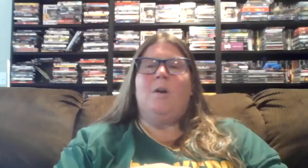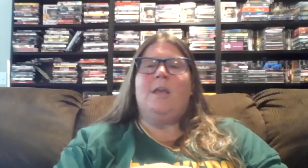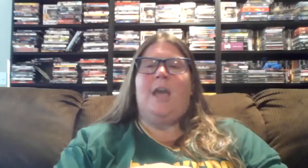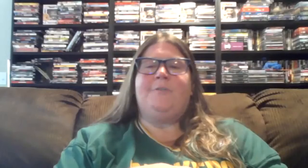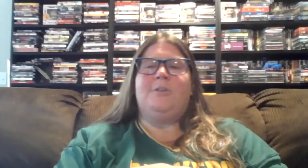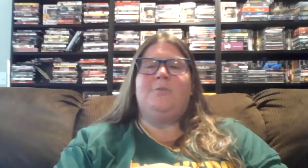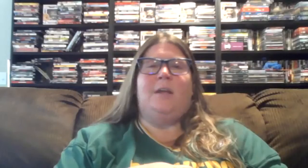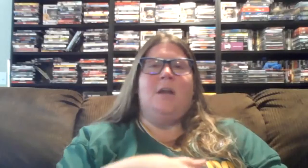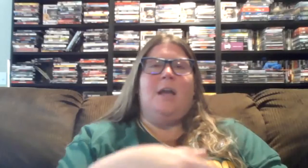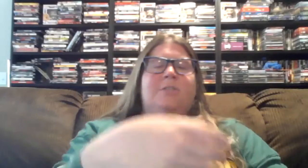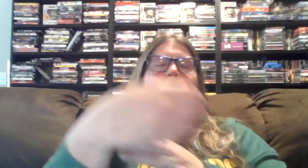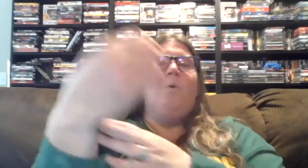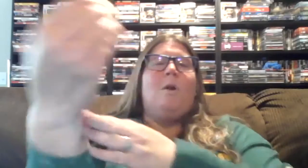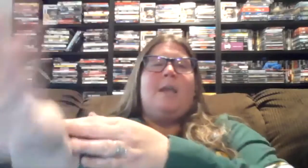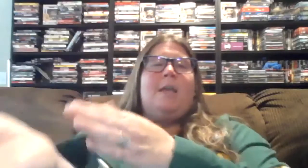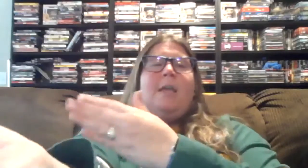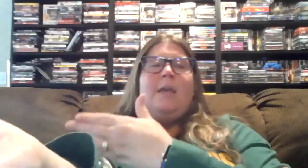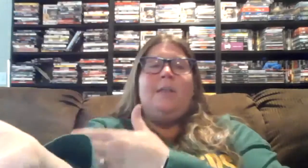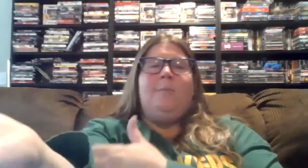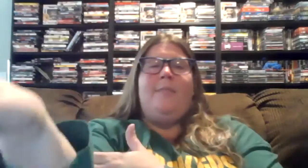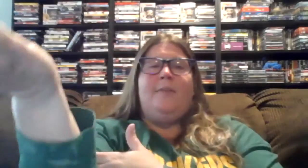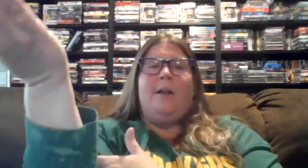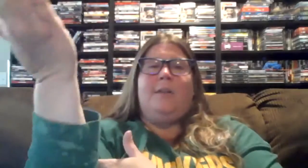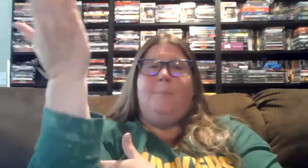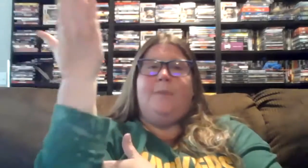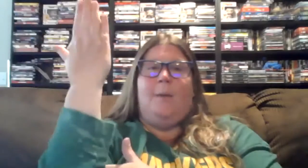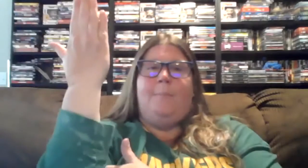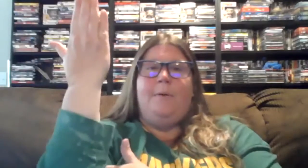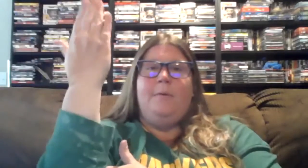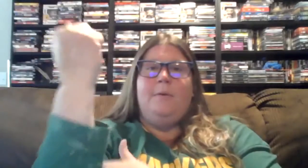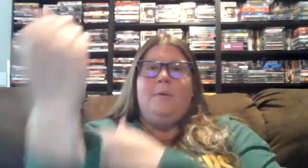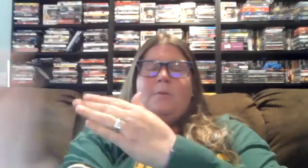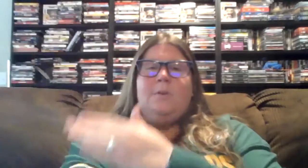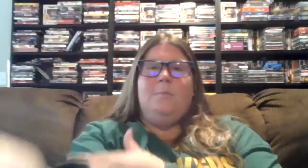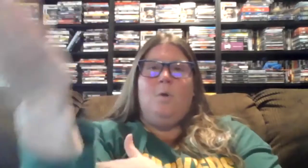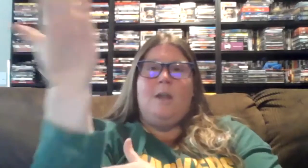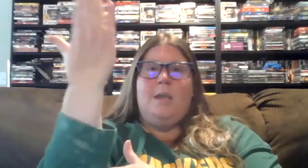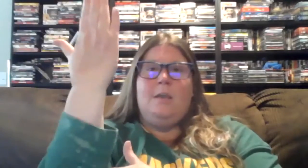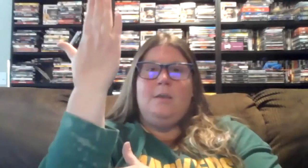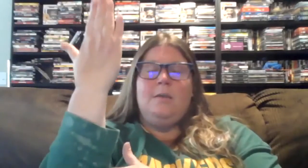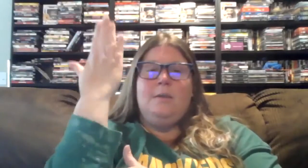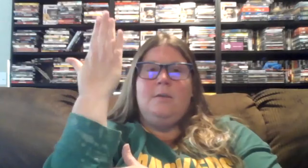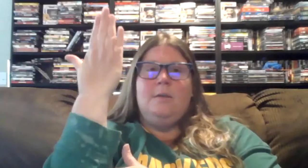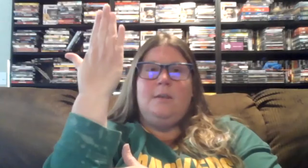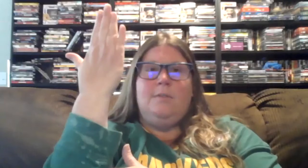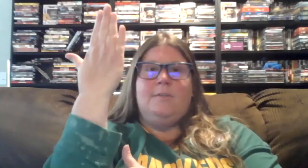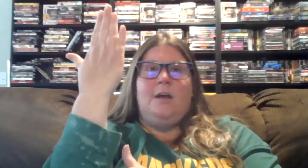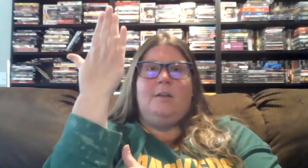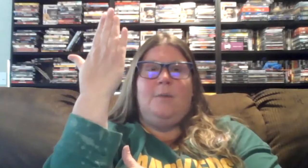Morning, afternoon, and night. So morning is when the sun comes up. So the morning is when the sun comes